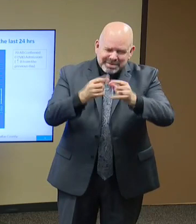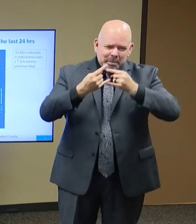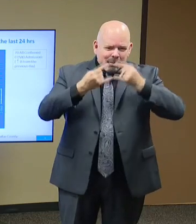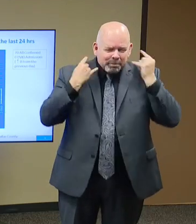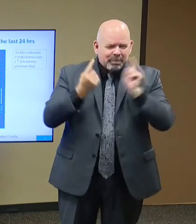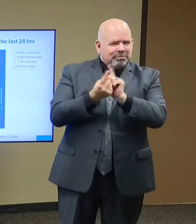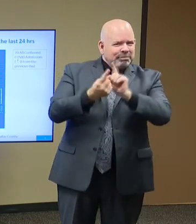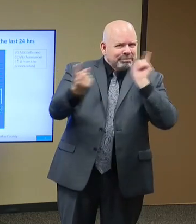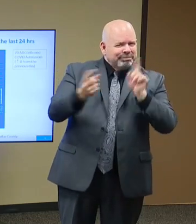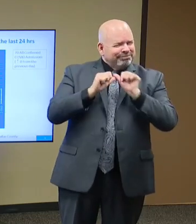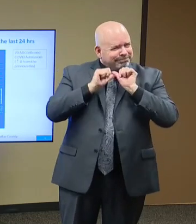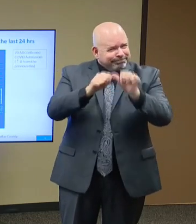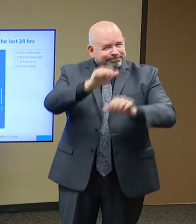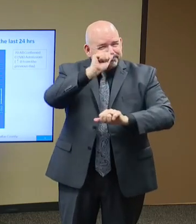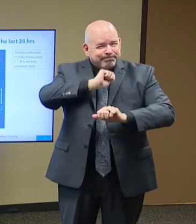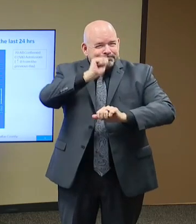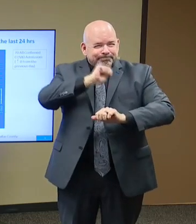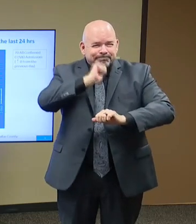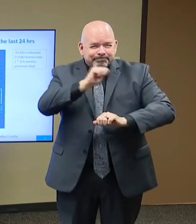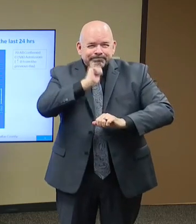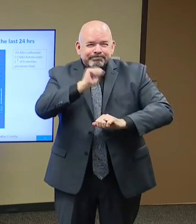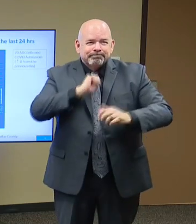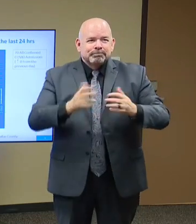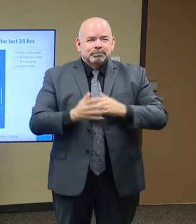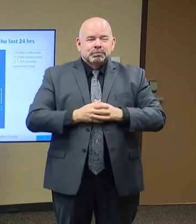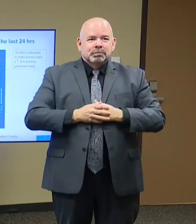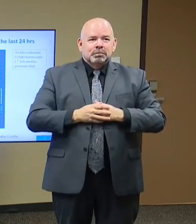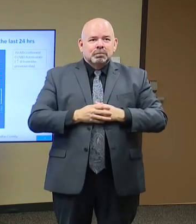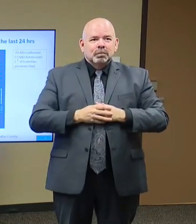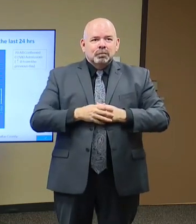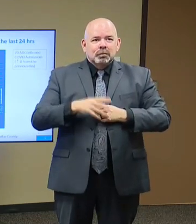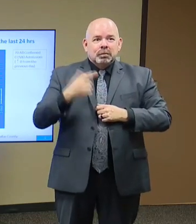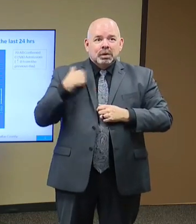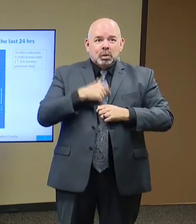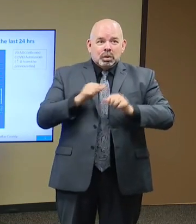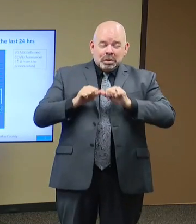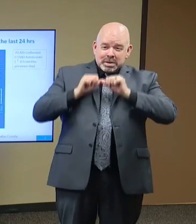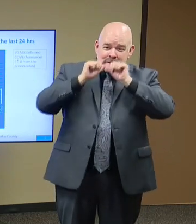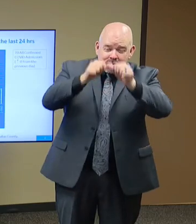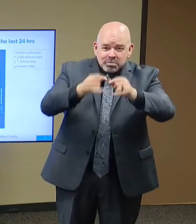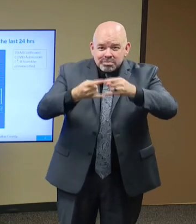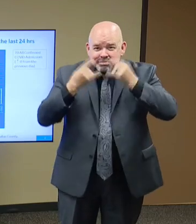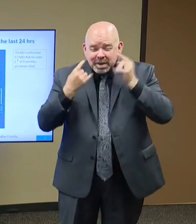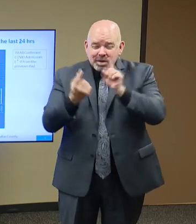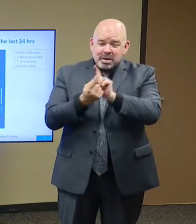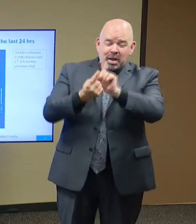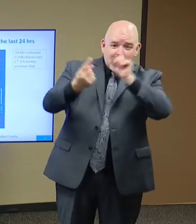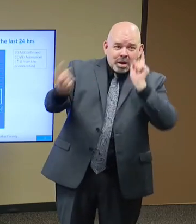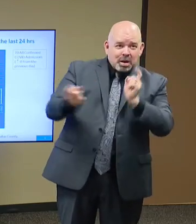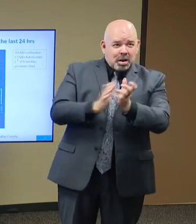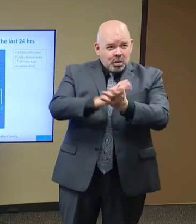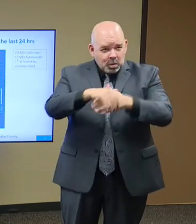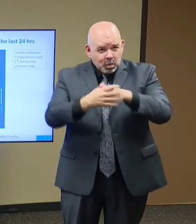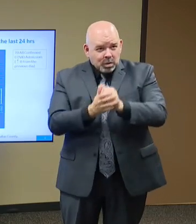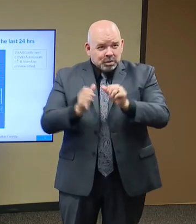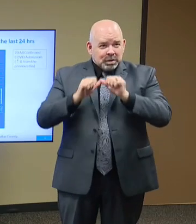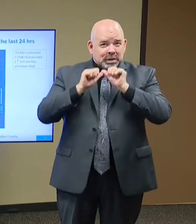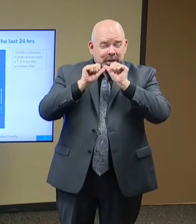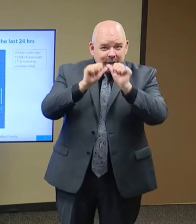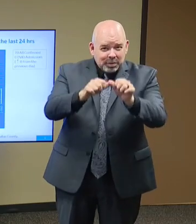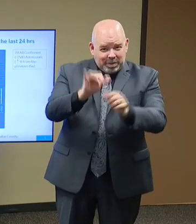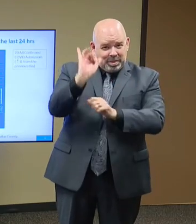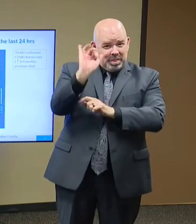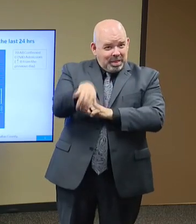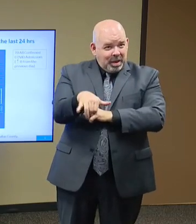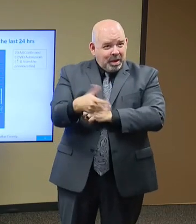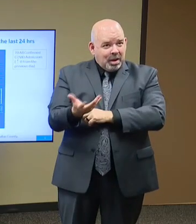made us to be successful. We need to keep doing all the universal masking and 6-foot physical distancing and washing your hands and staying home